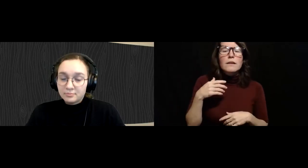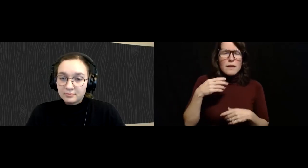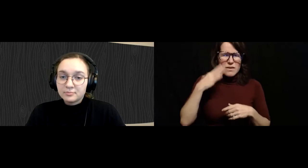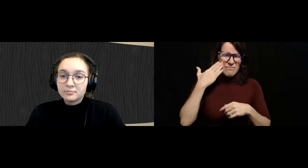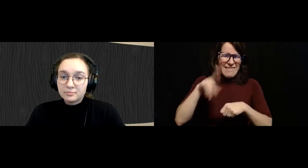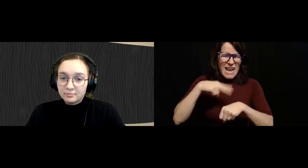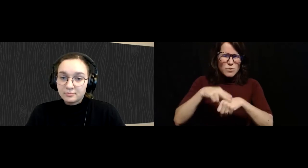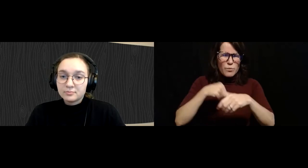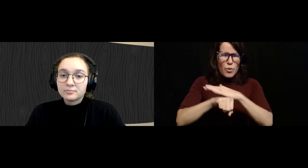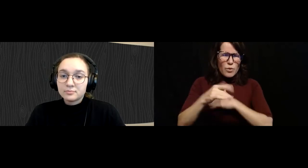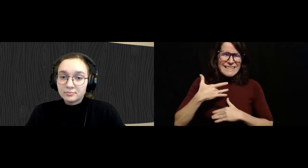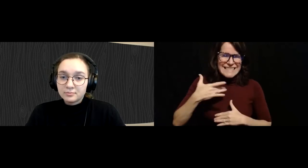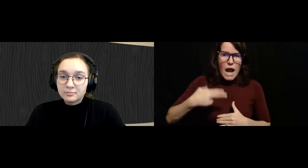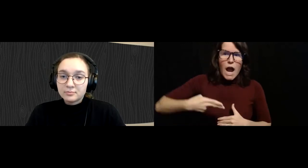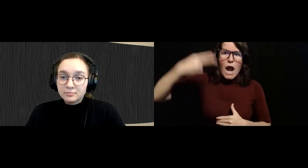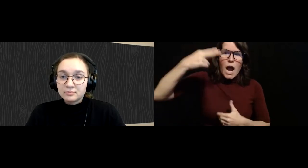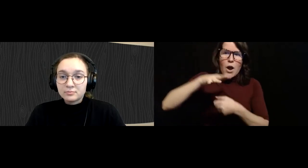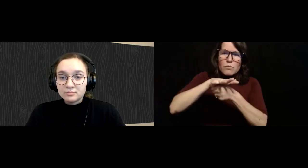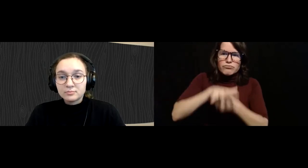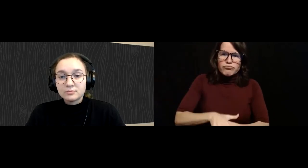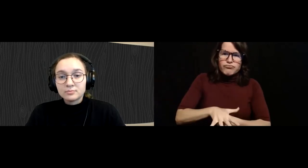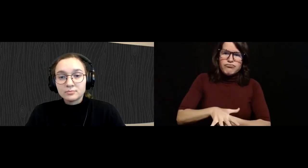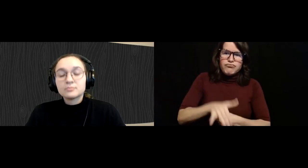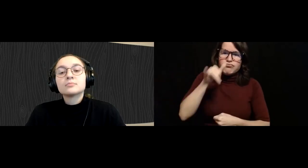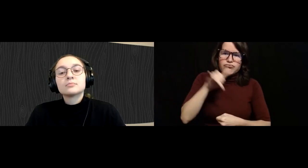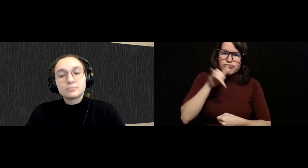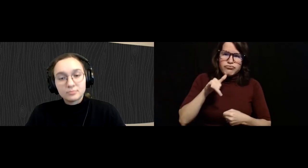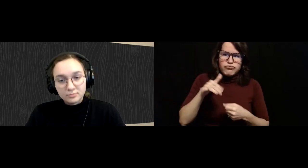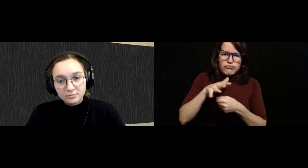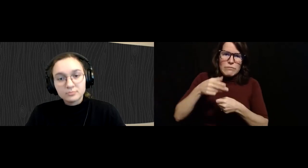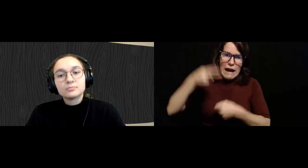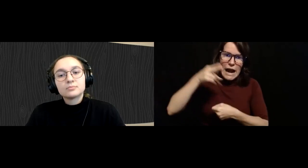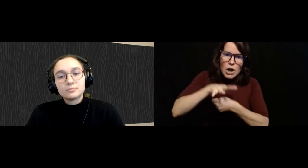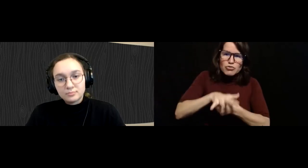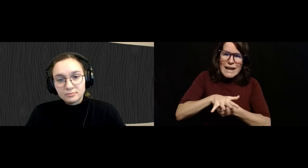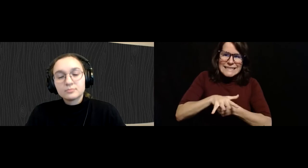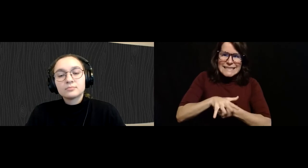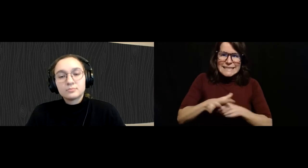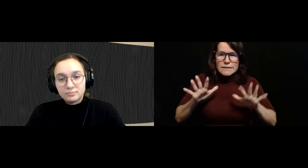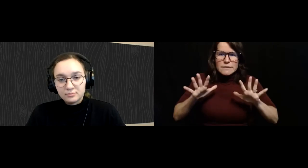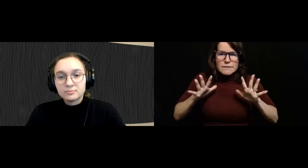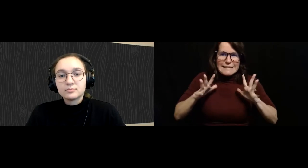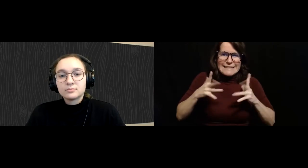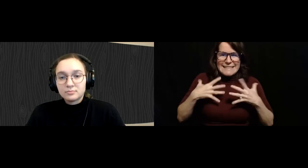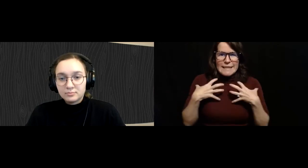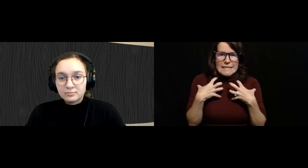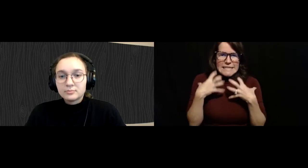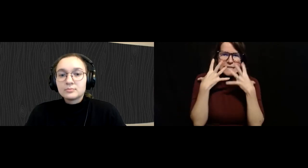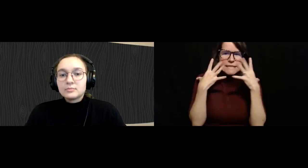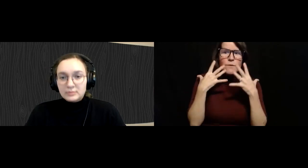that natural birth is too much stress on the eyes,